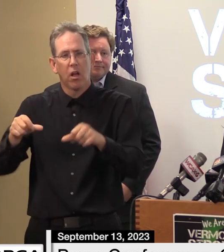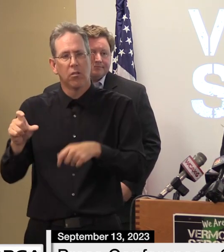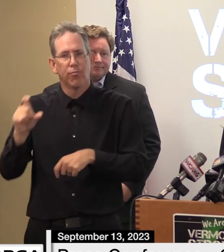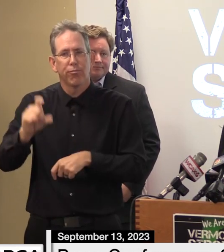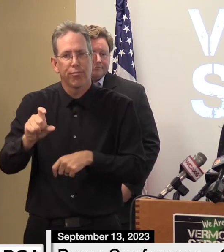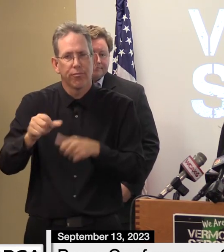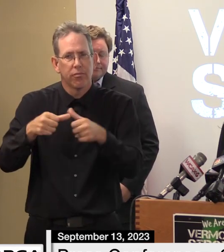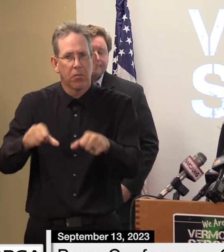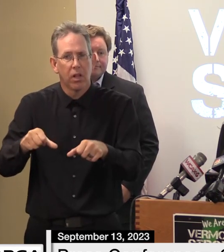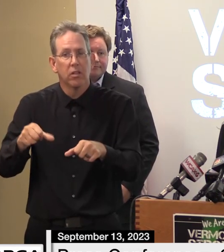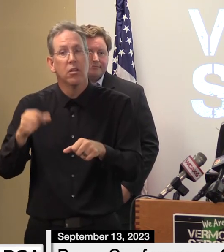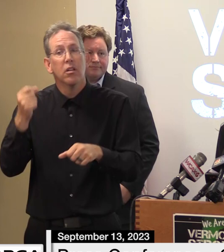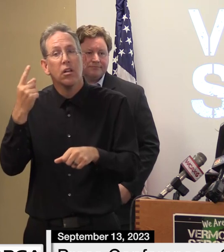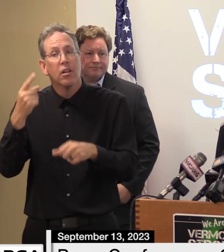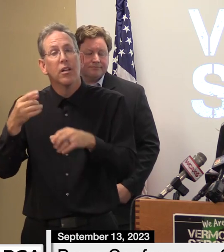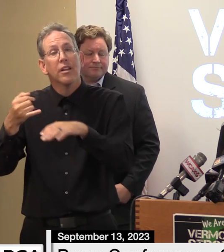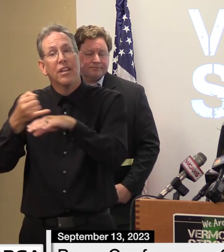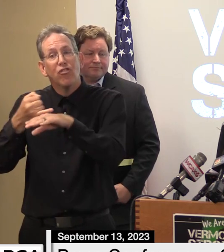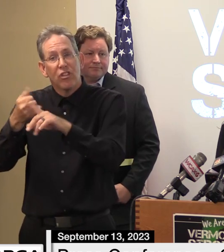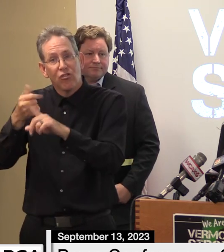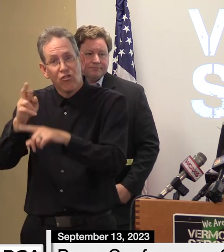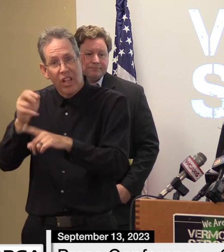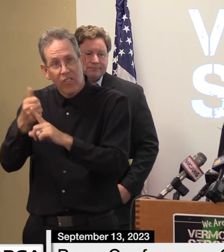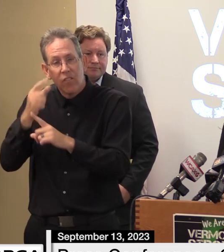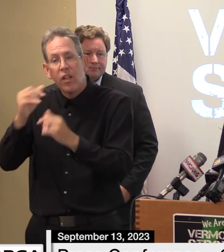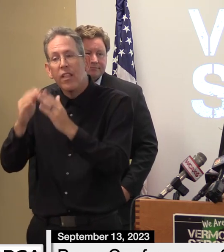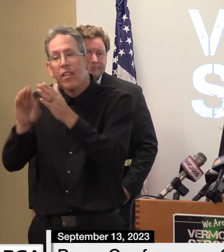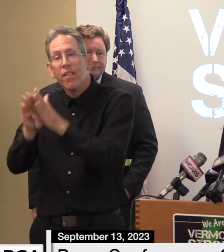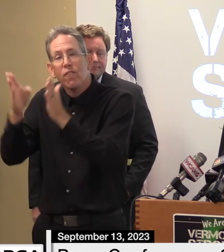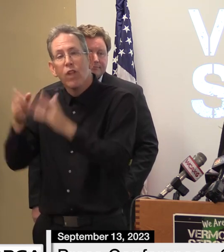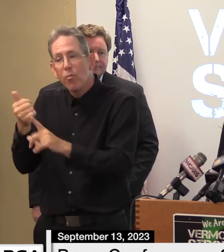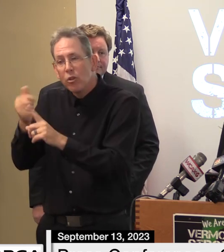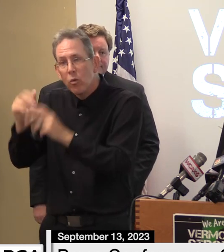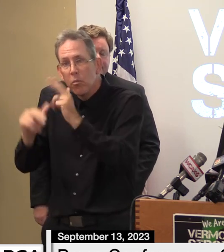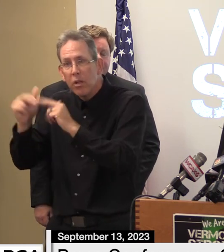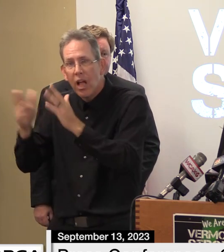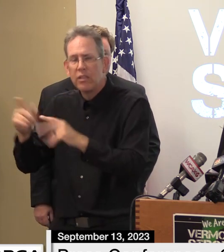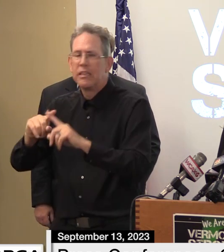But the actual interest rates that developers get could be very different.